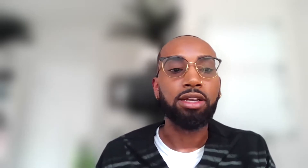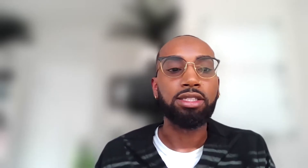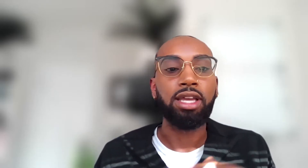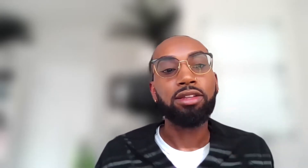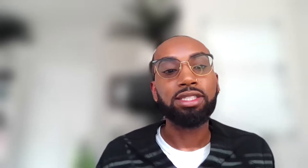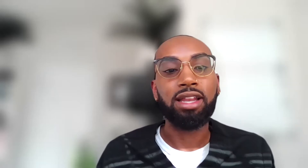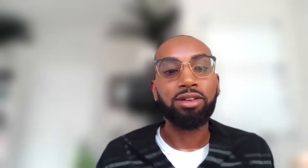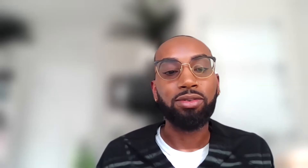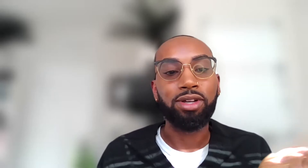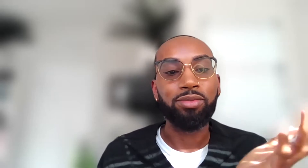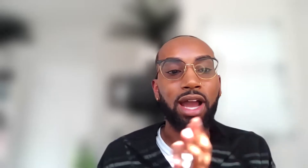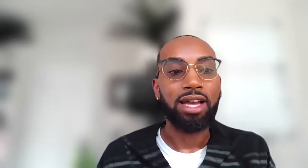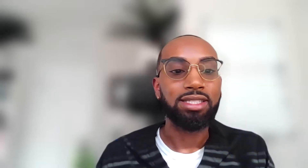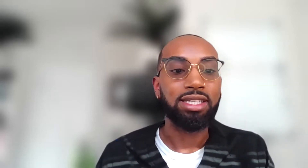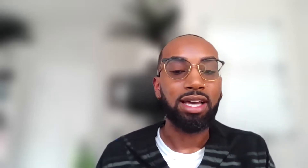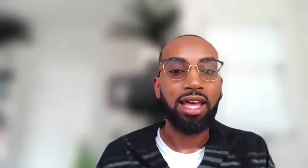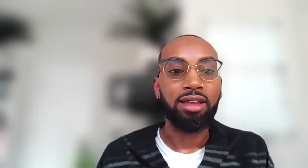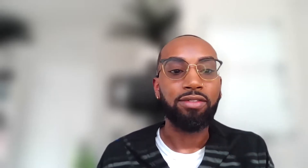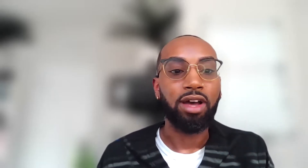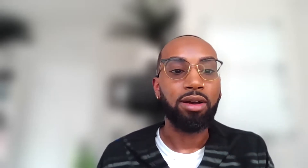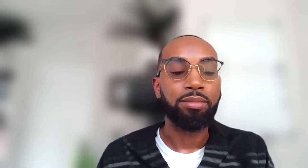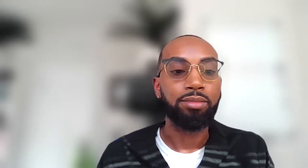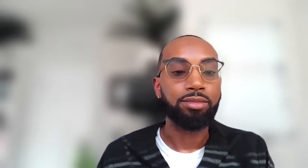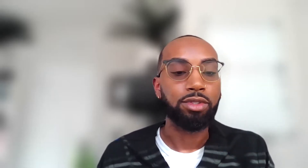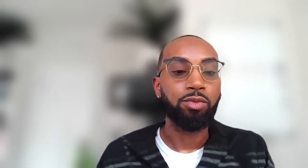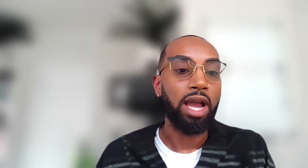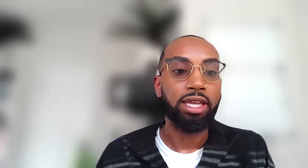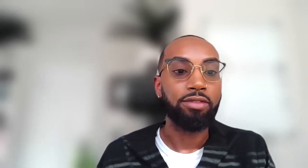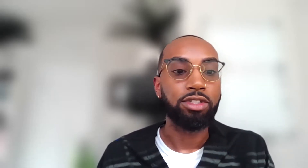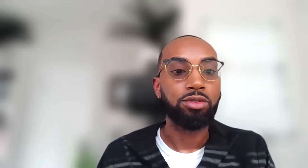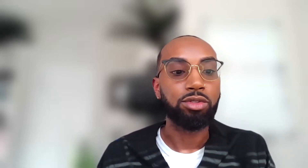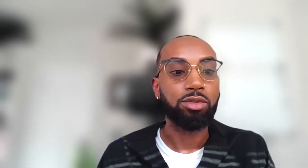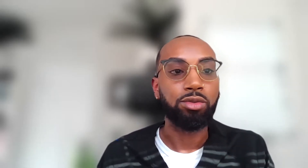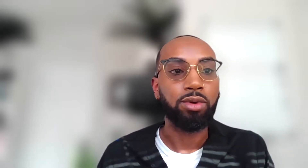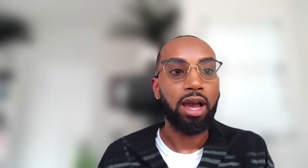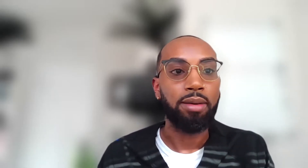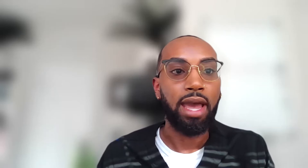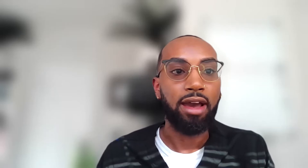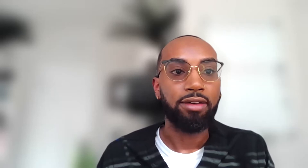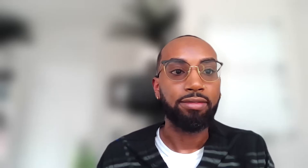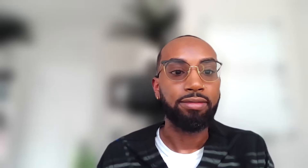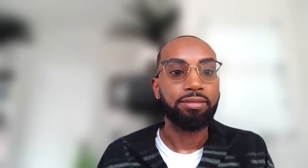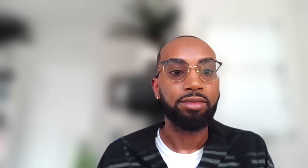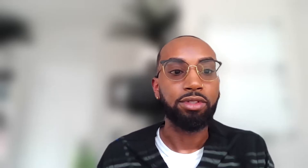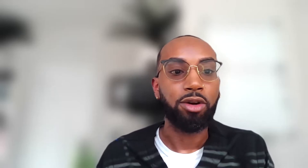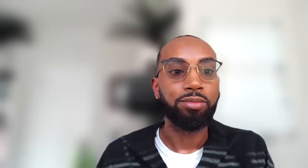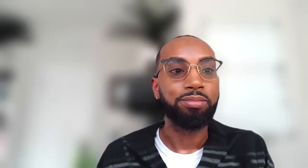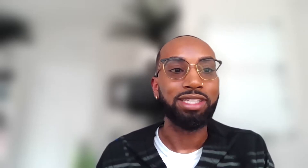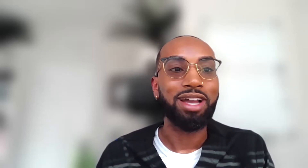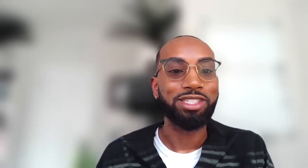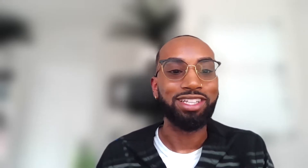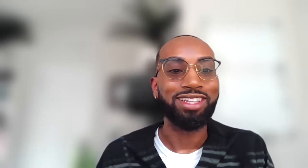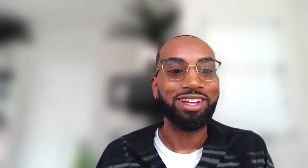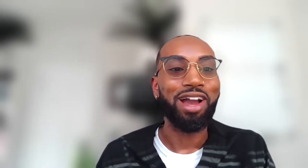And there's the other side of the coin where I see a lot of white individuals who have,